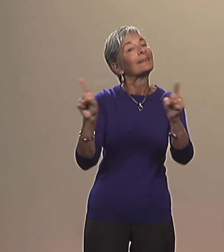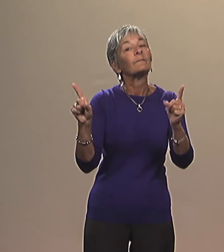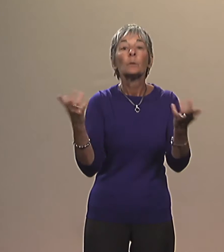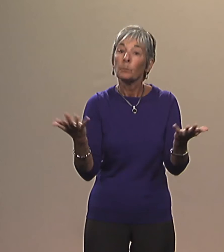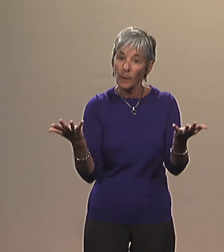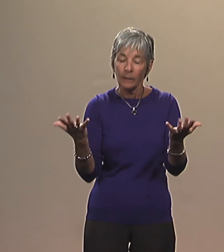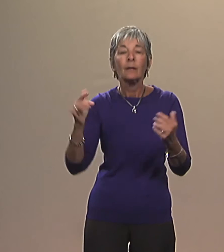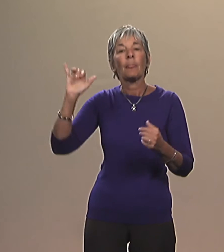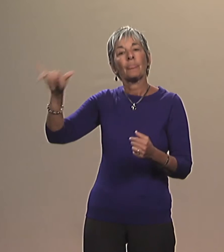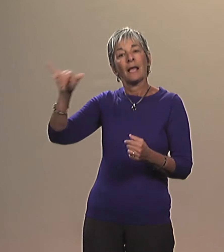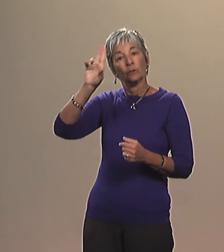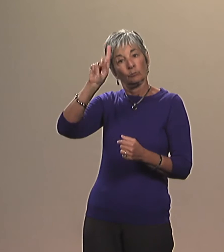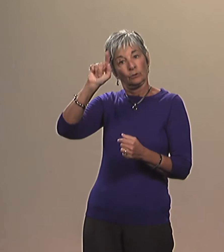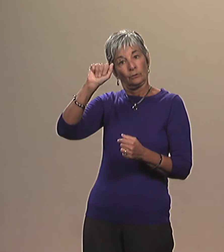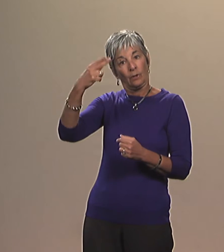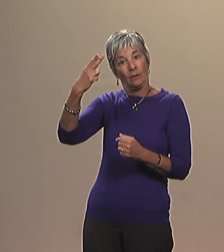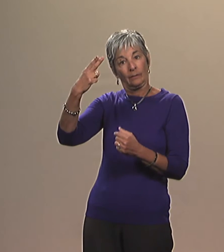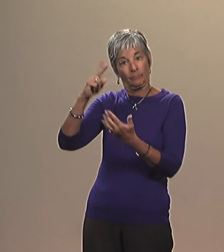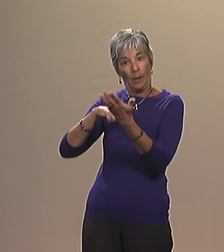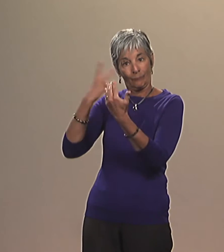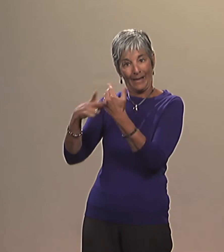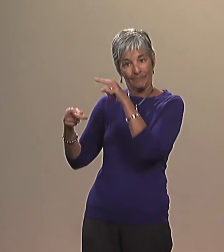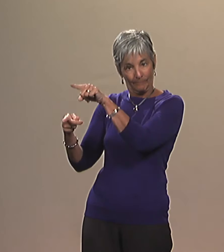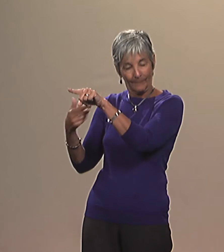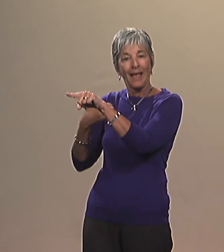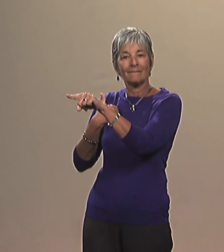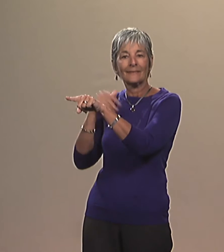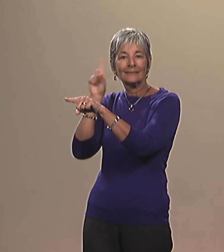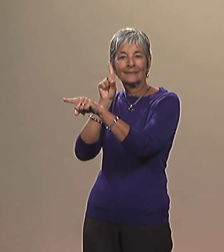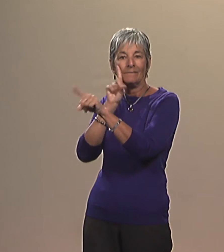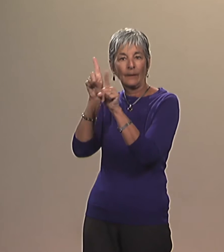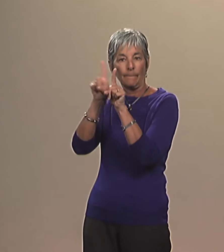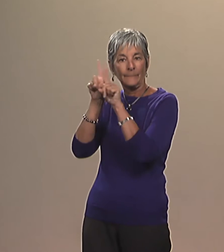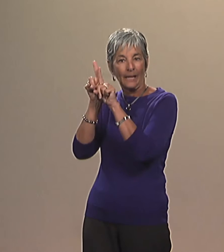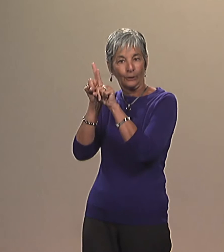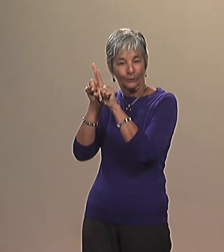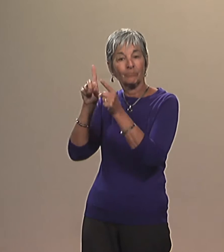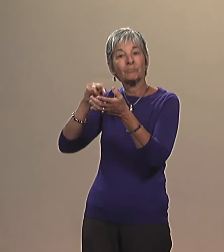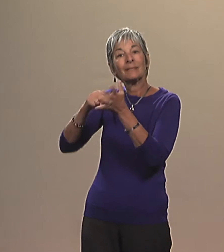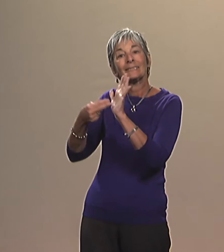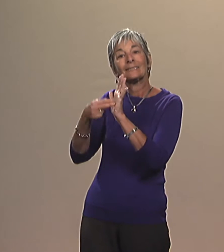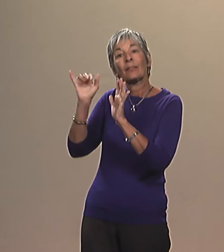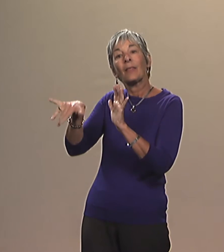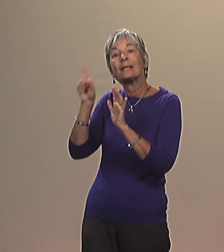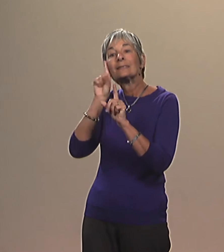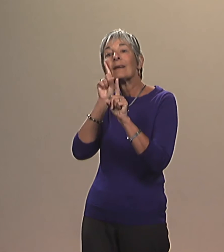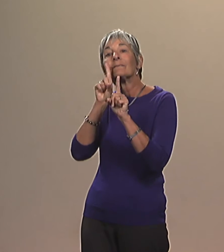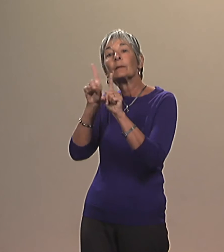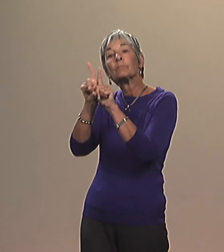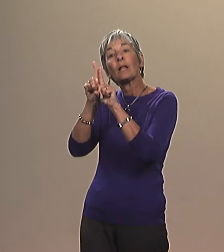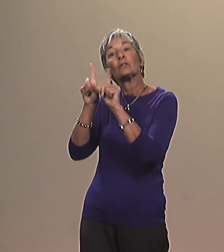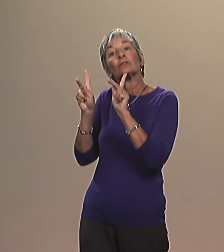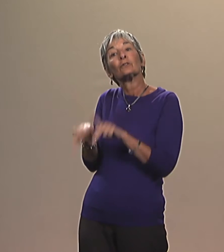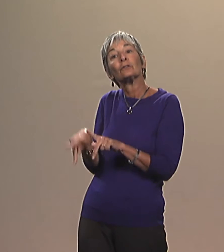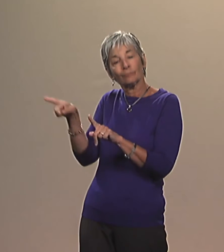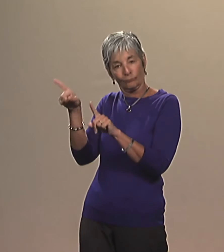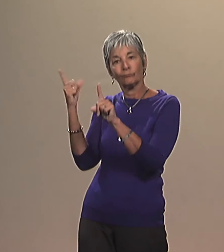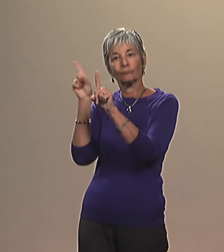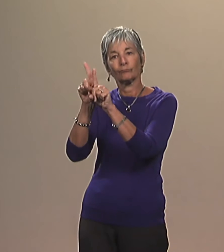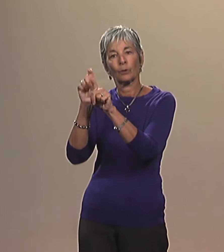one. The program in Utah has a deaf mentor. That means a deaf mentor comes alongside and works